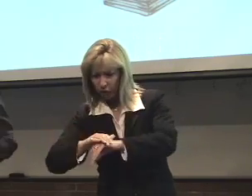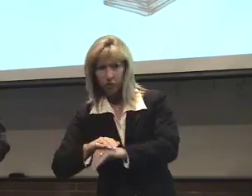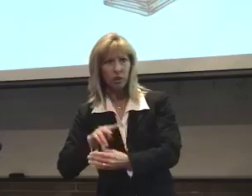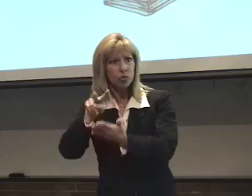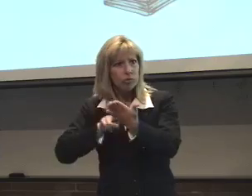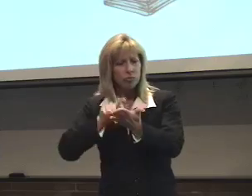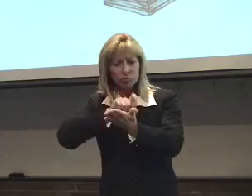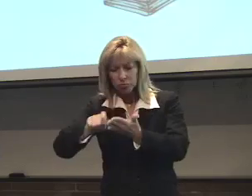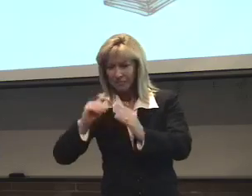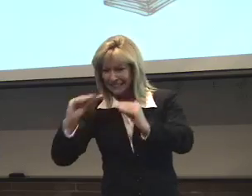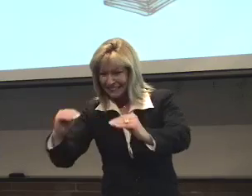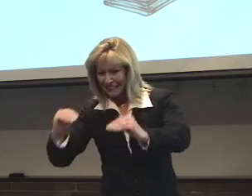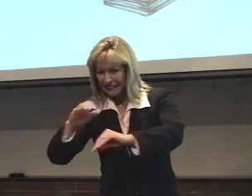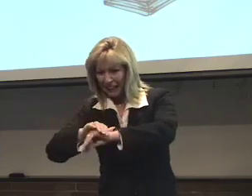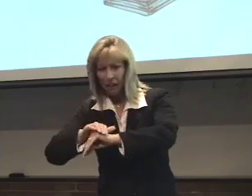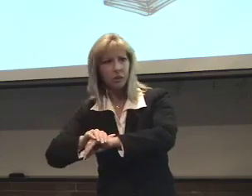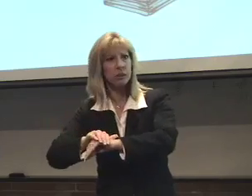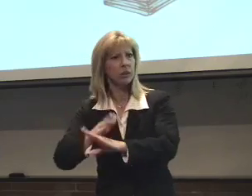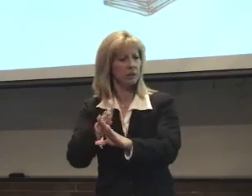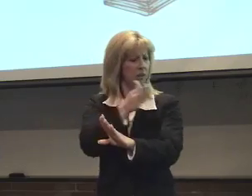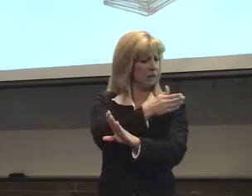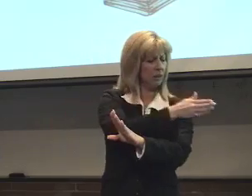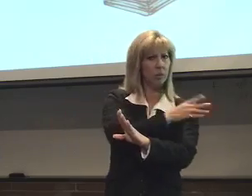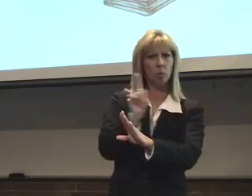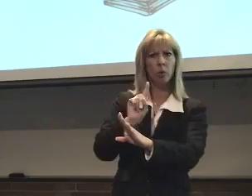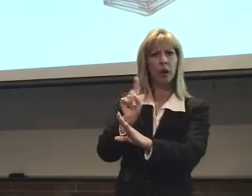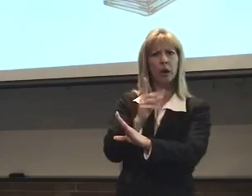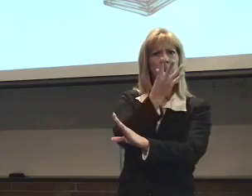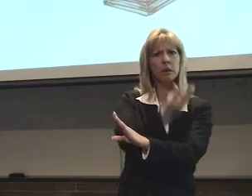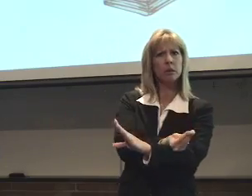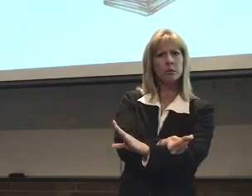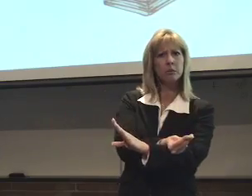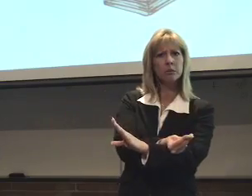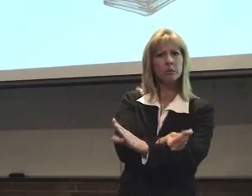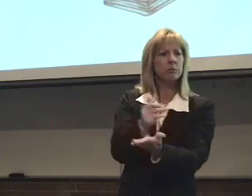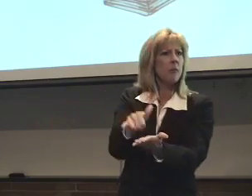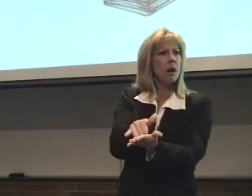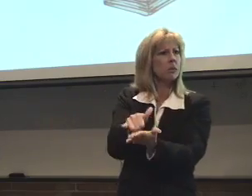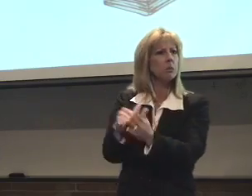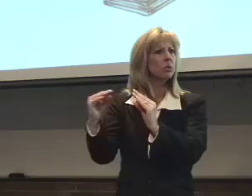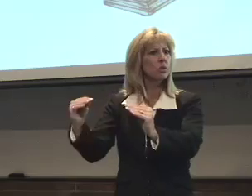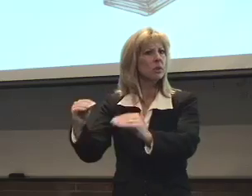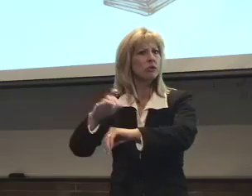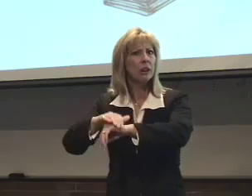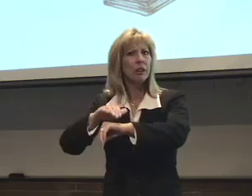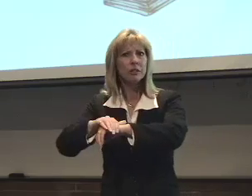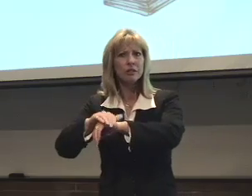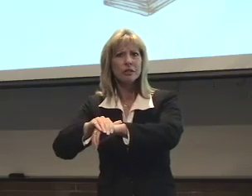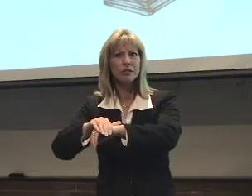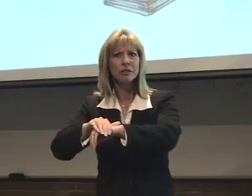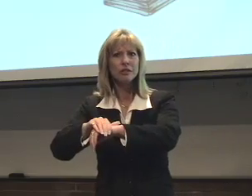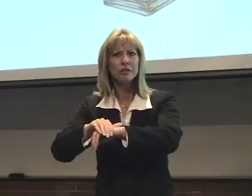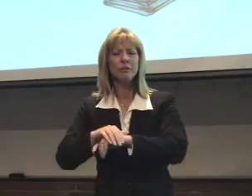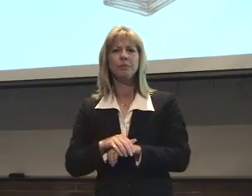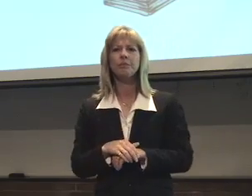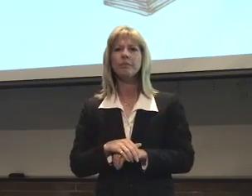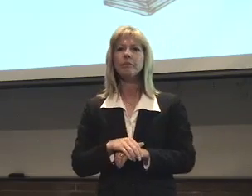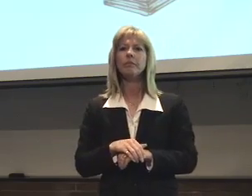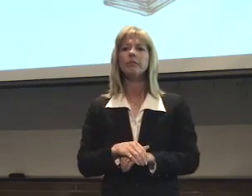So they have to have that, and most of our kids don't. The second thing is, the school absolutely cannot do it on its own.